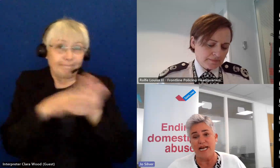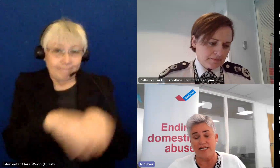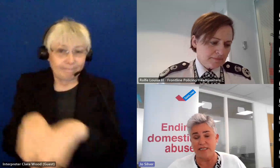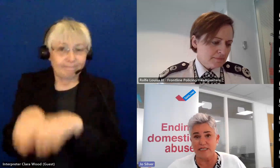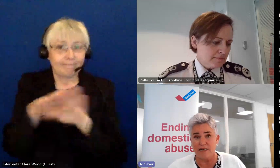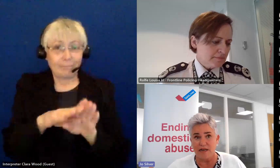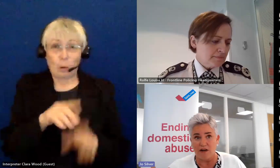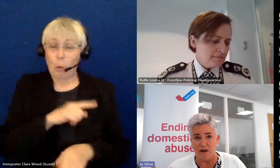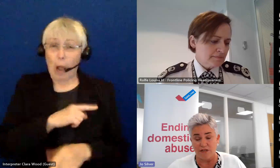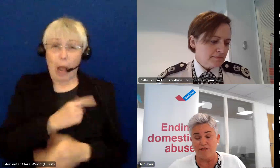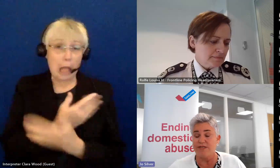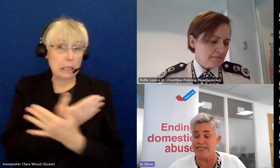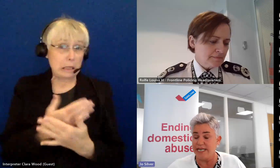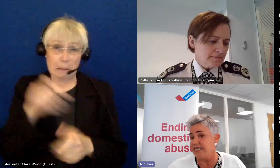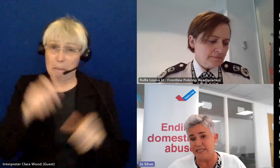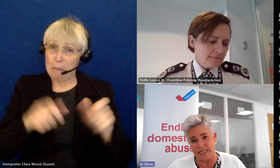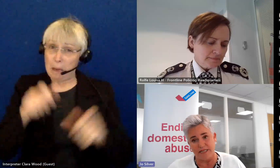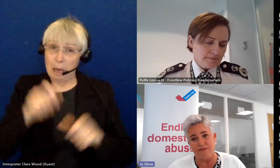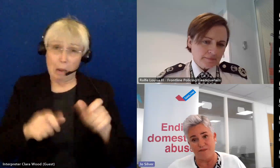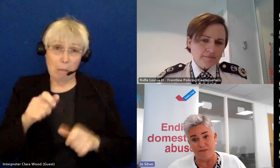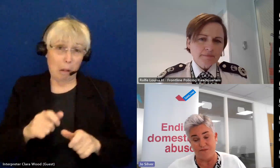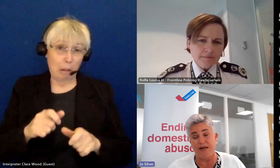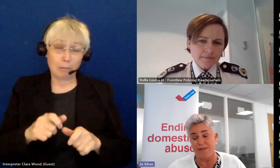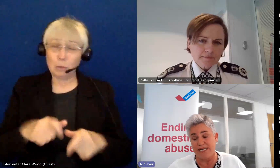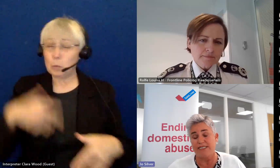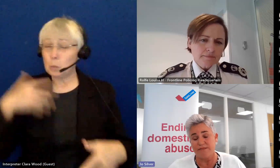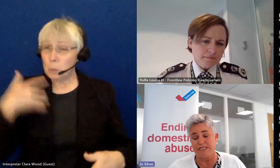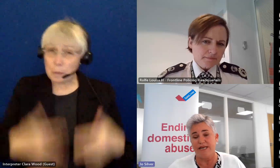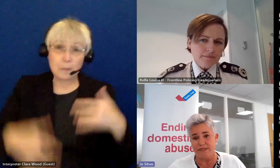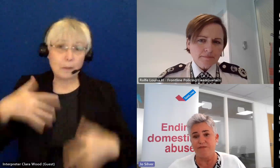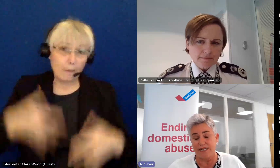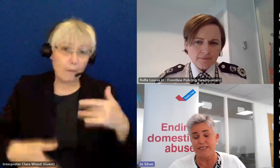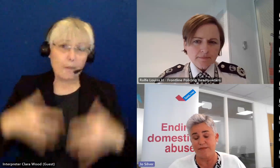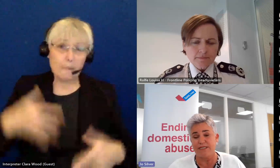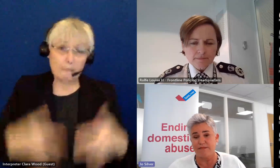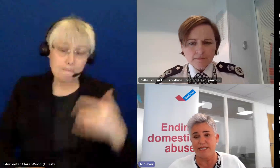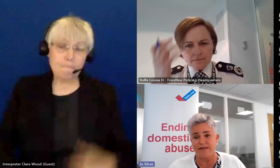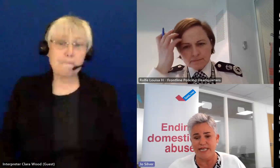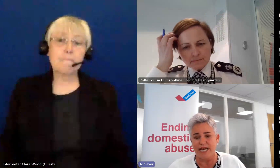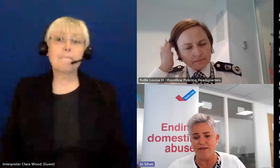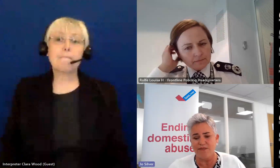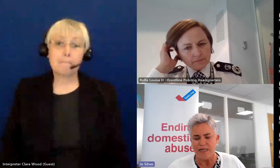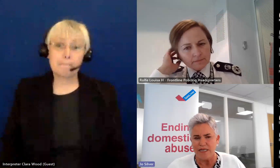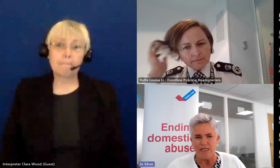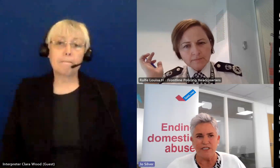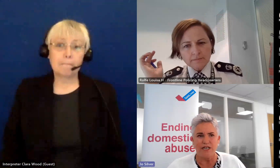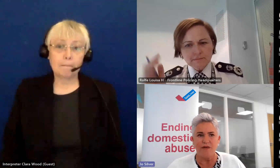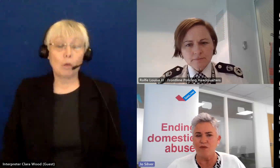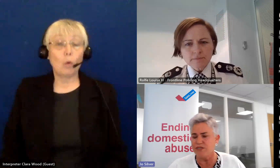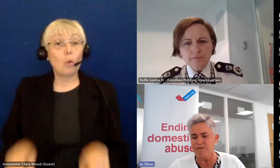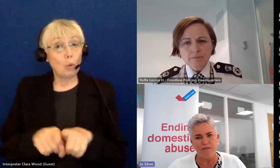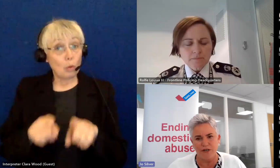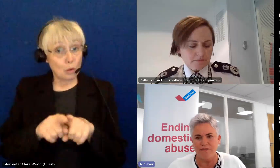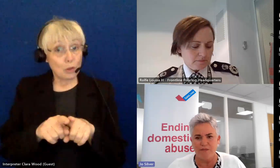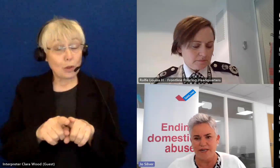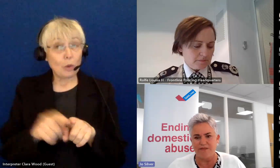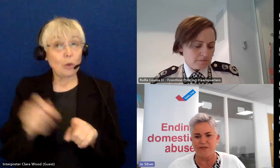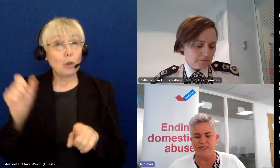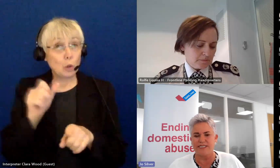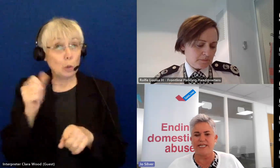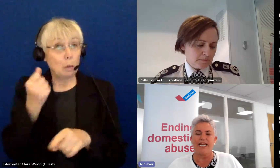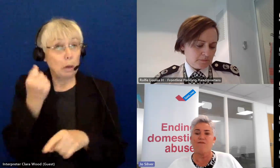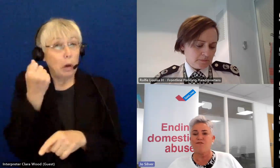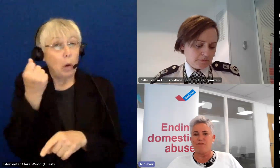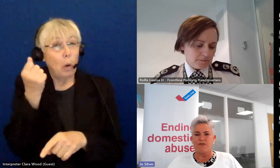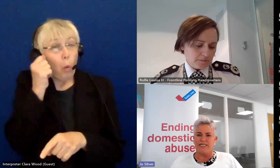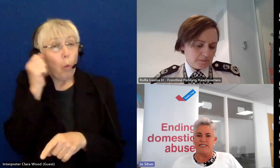needed and the resilience that families themselves and victims themselves have. So it wouldn't be appropriate